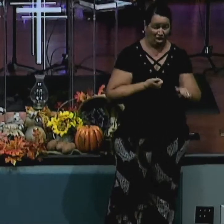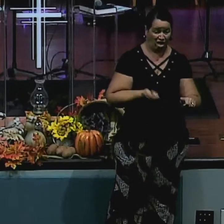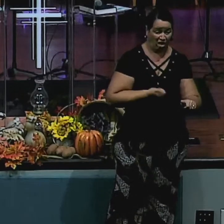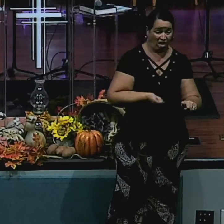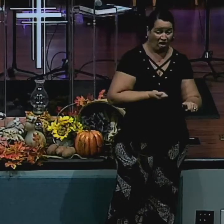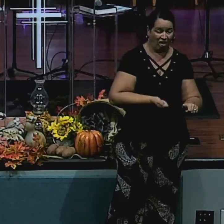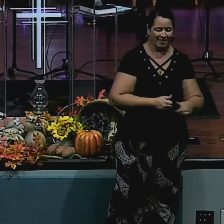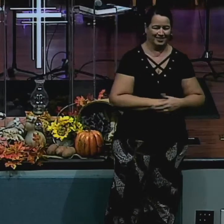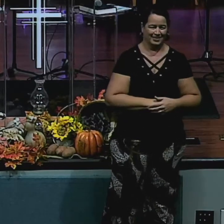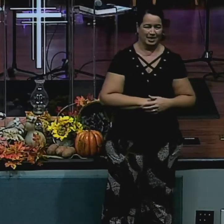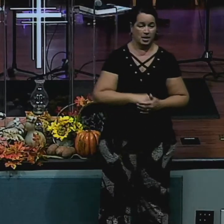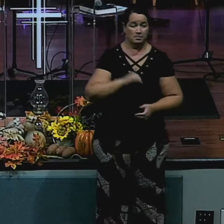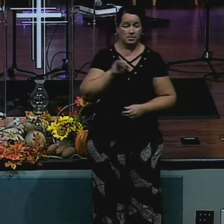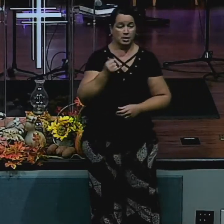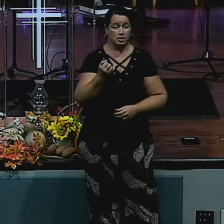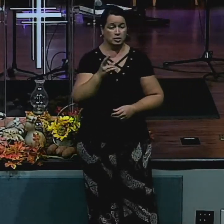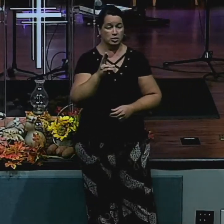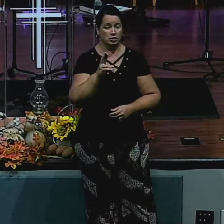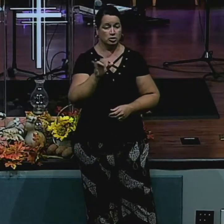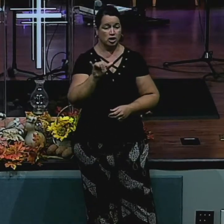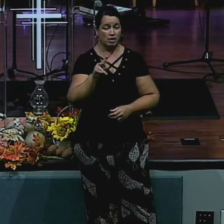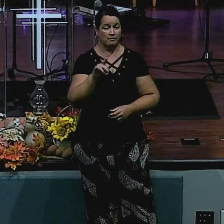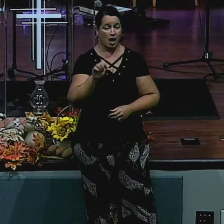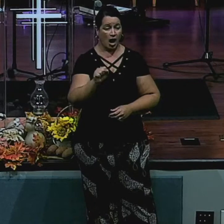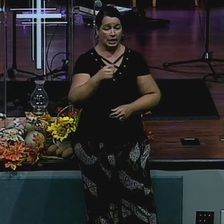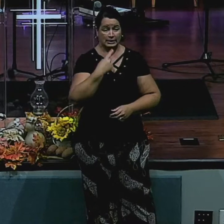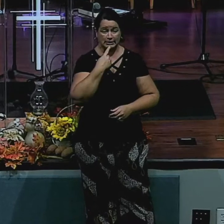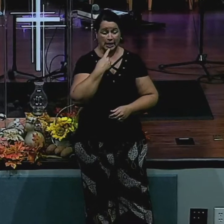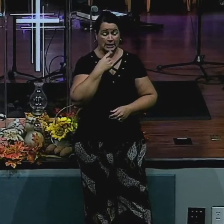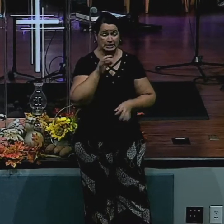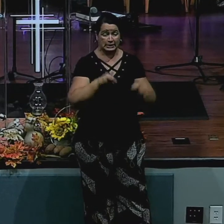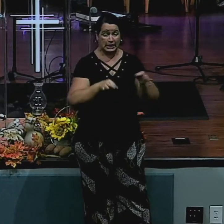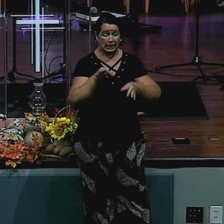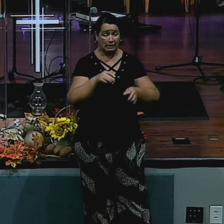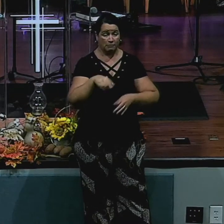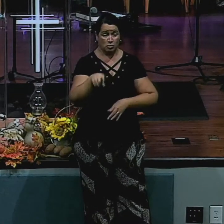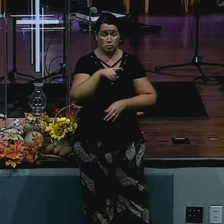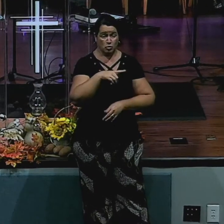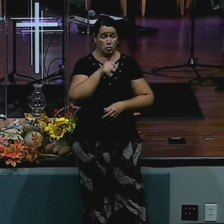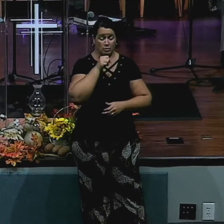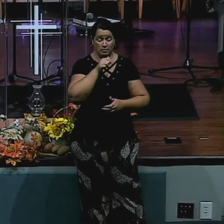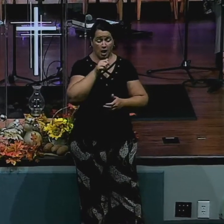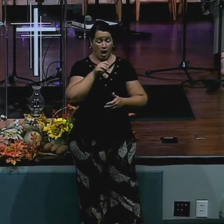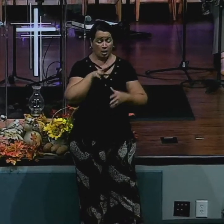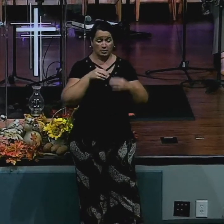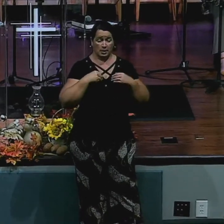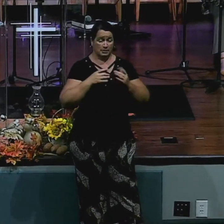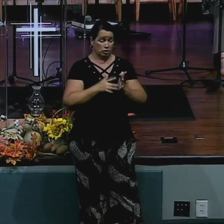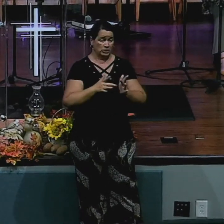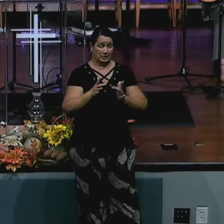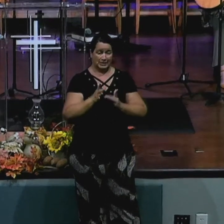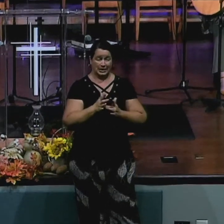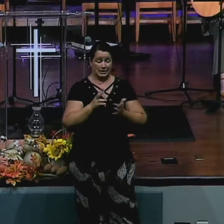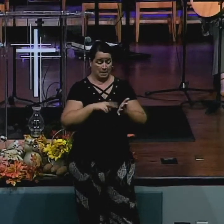this. If you haven't repented and believed in the Lord Jesus, not one word of this applies to you. You are not